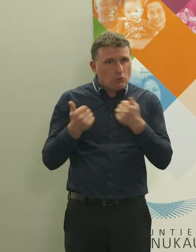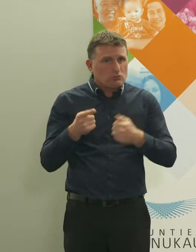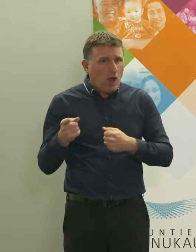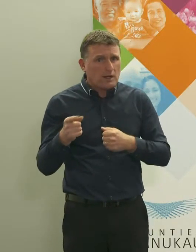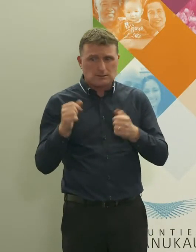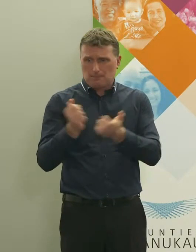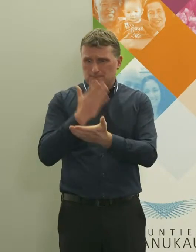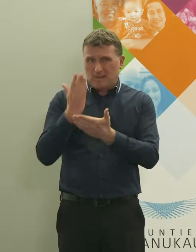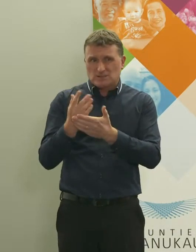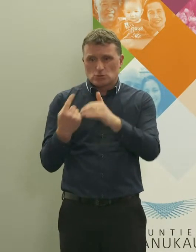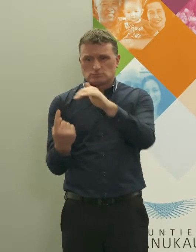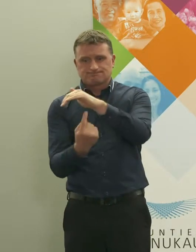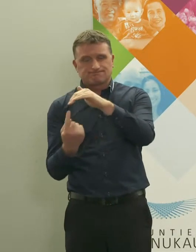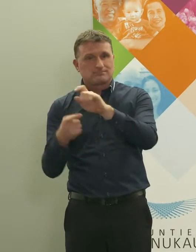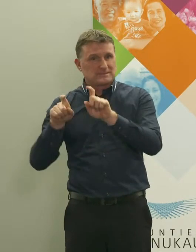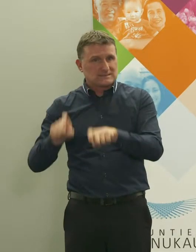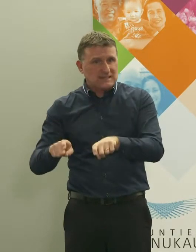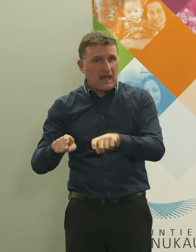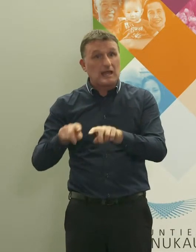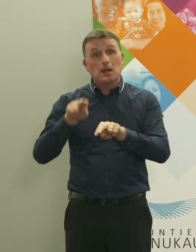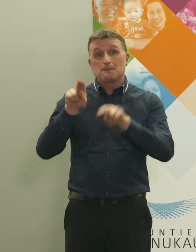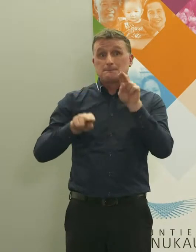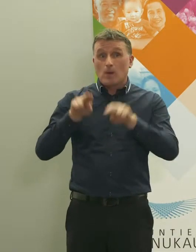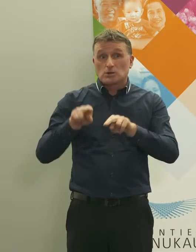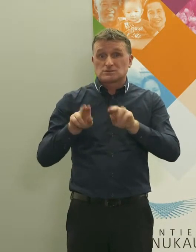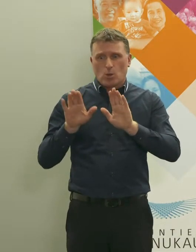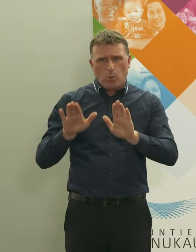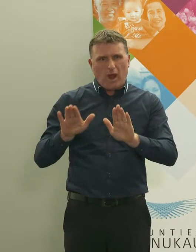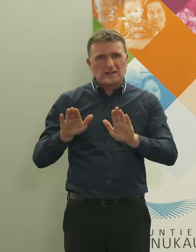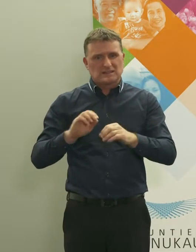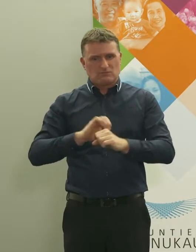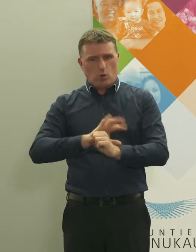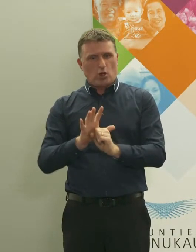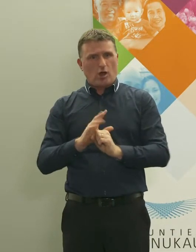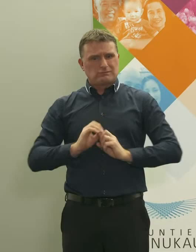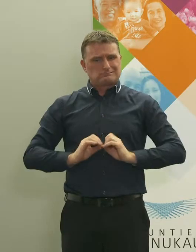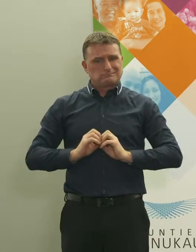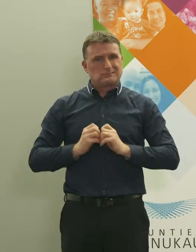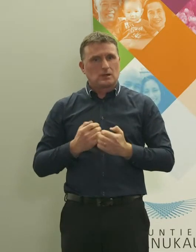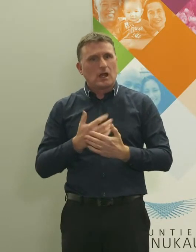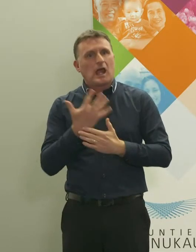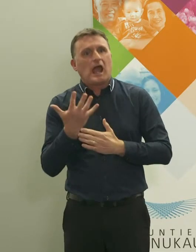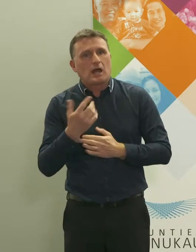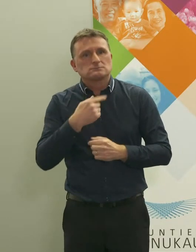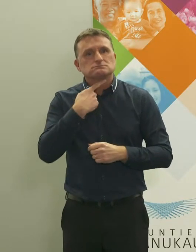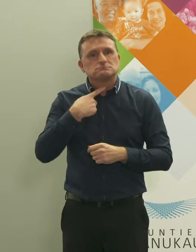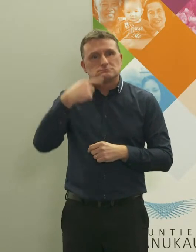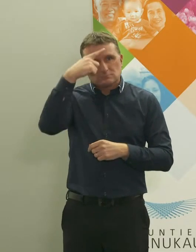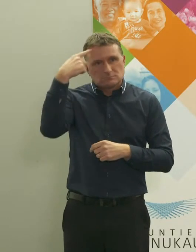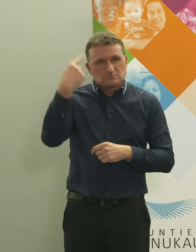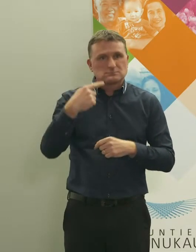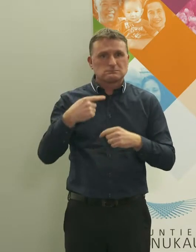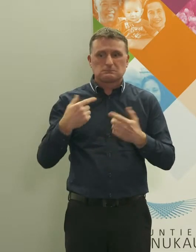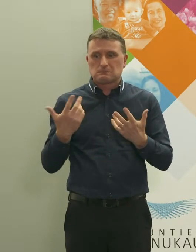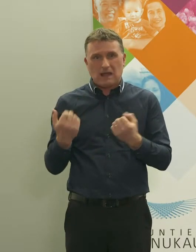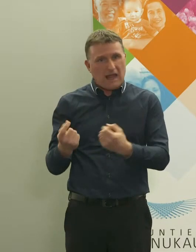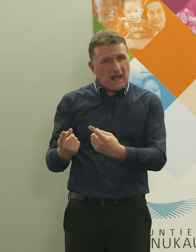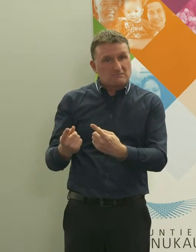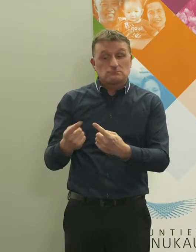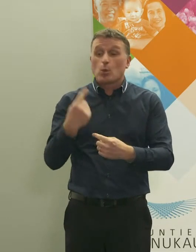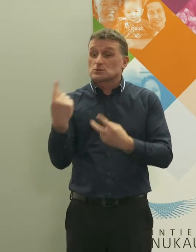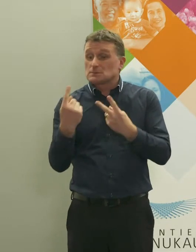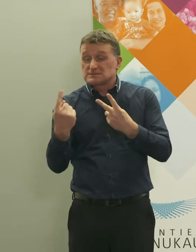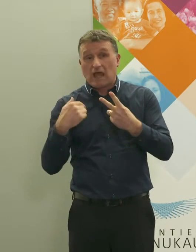isolation, monitor them for COVID-like symptoms, and provide advice to assist with any welfare needs that they may